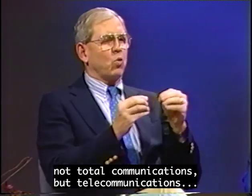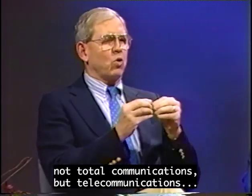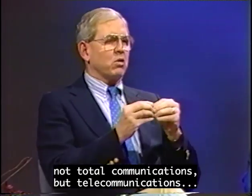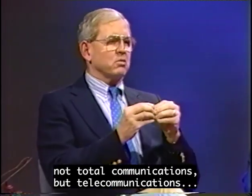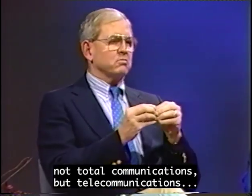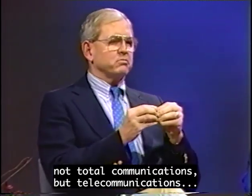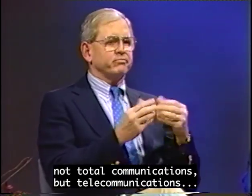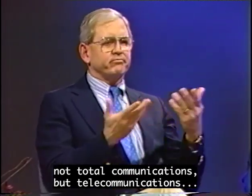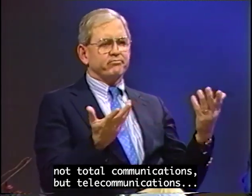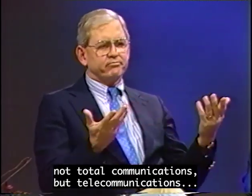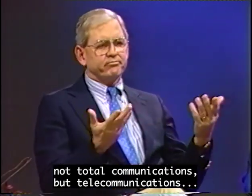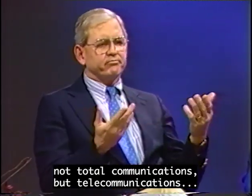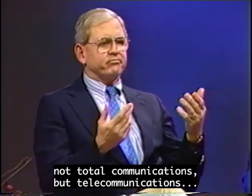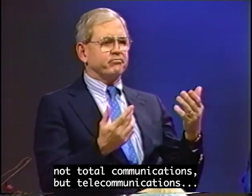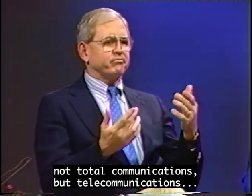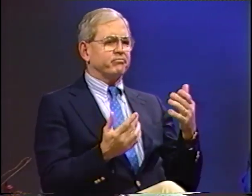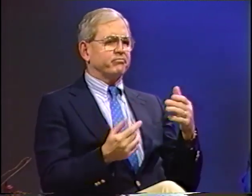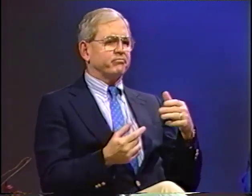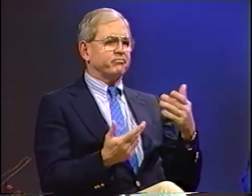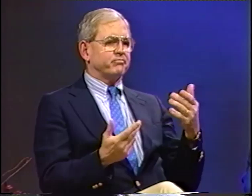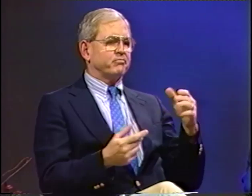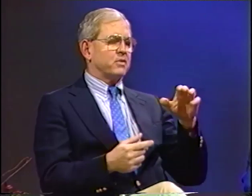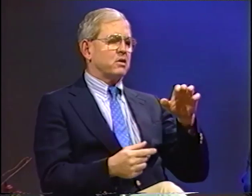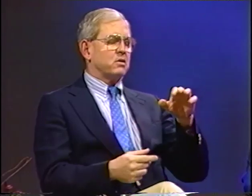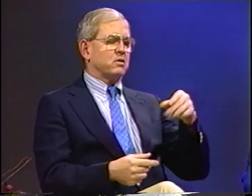but telecommunications,